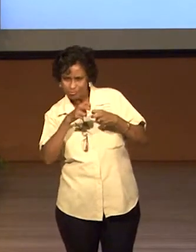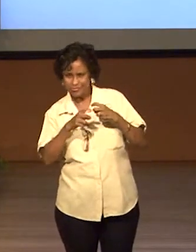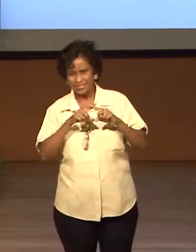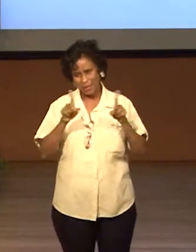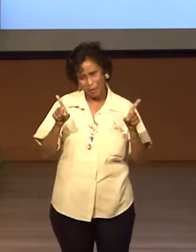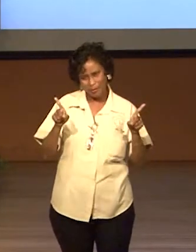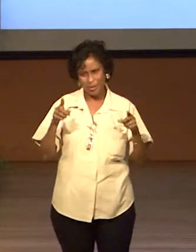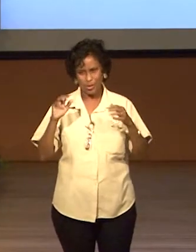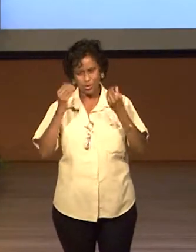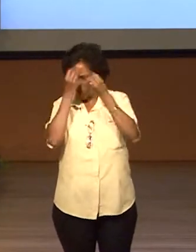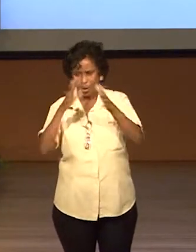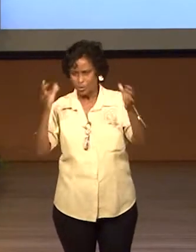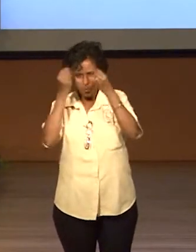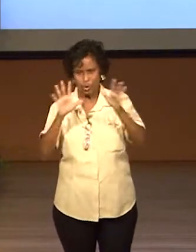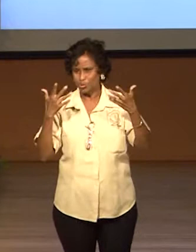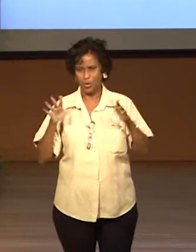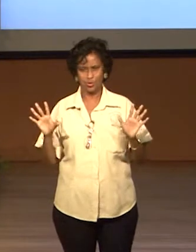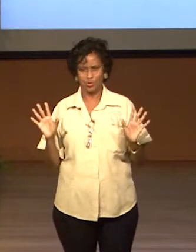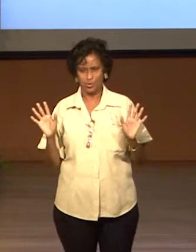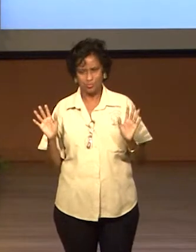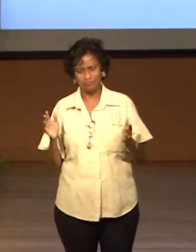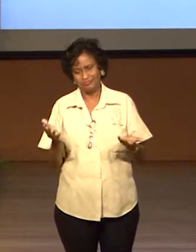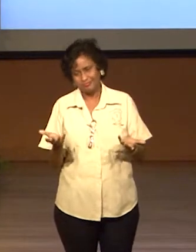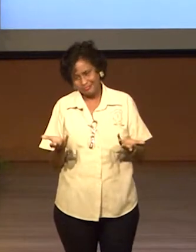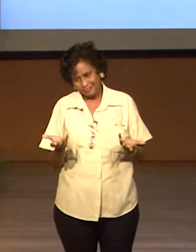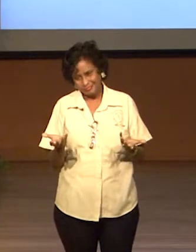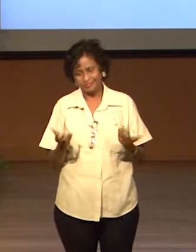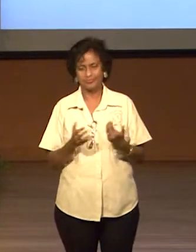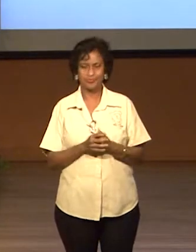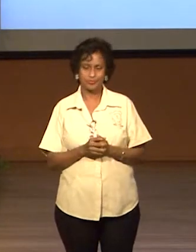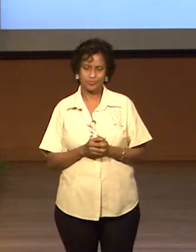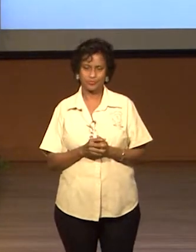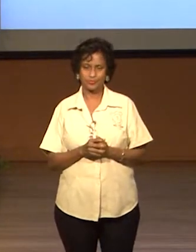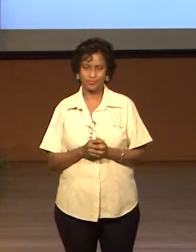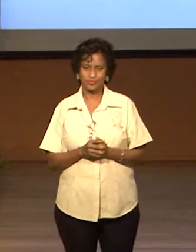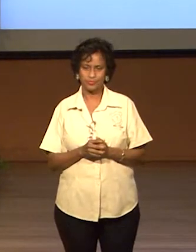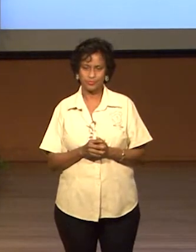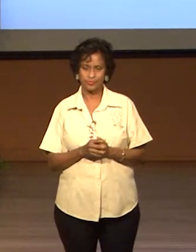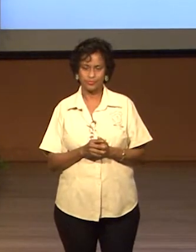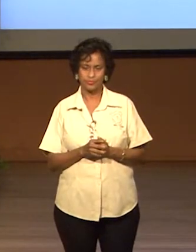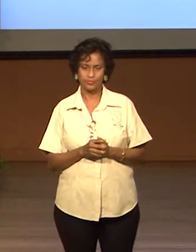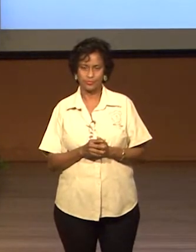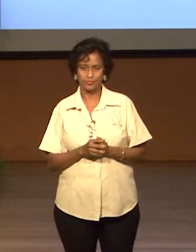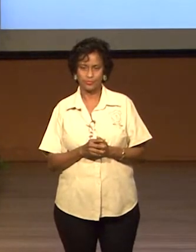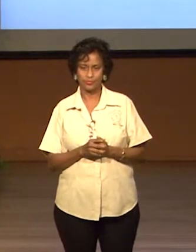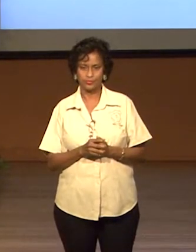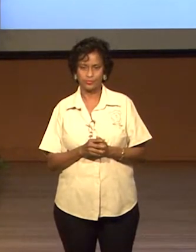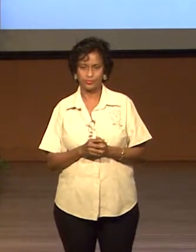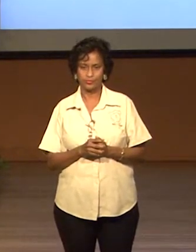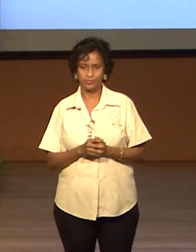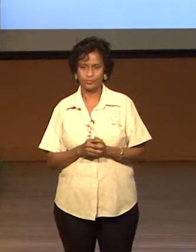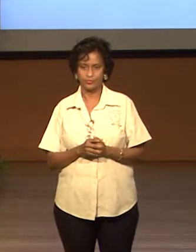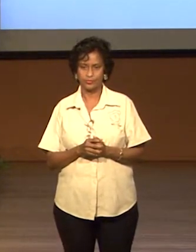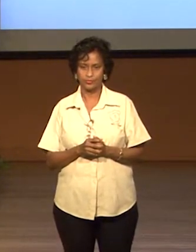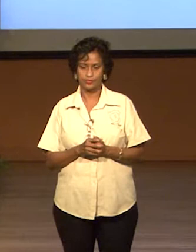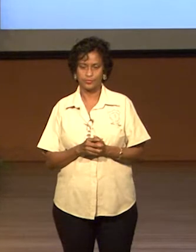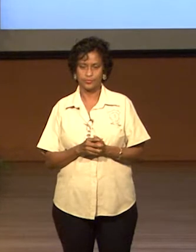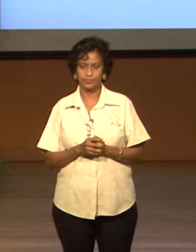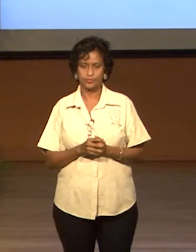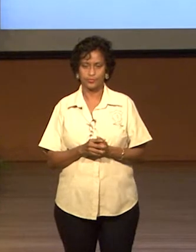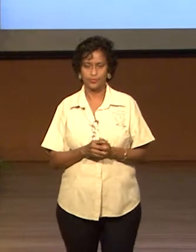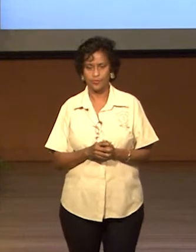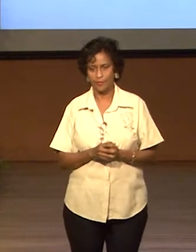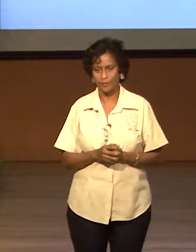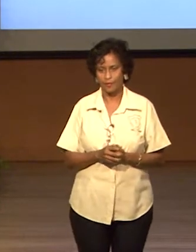understanding and belief in some instances is that being treated differently means being treated worse rather